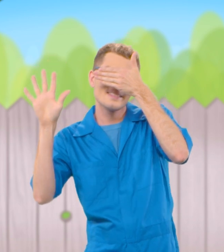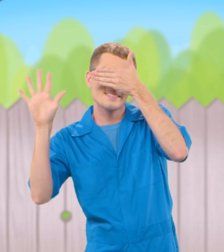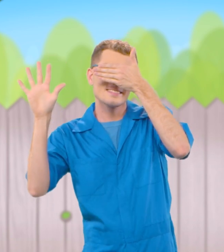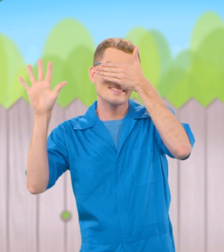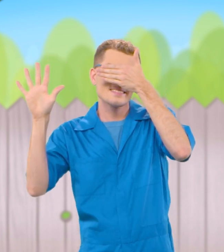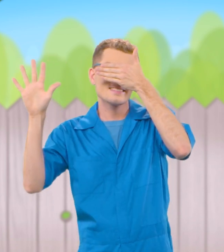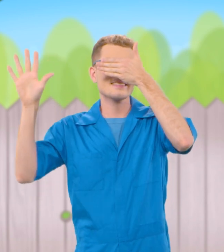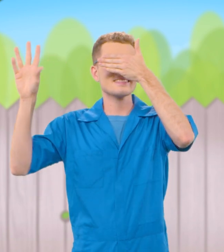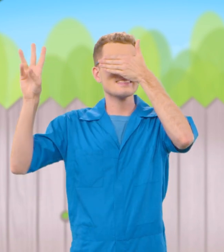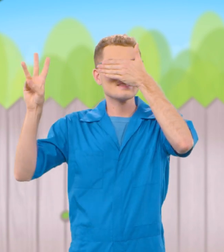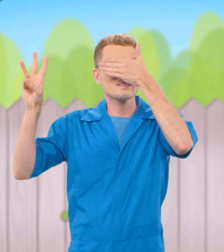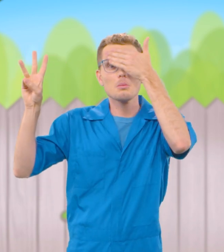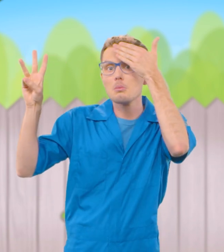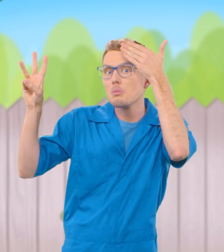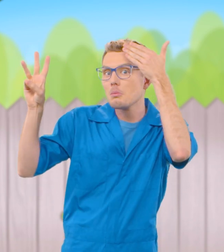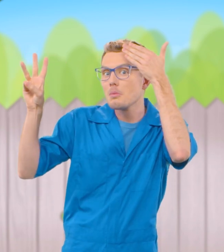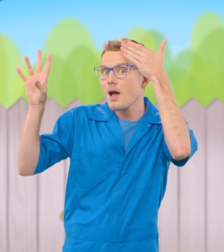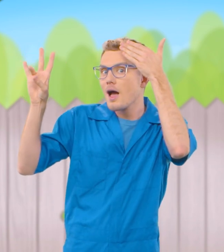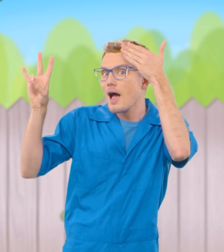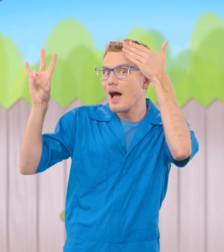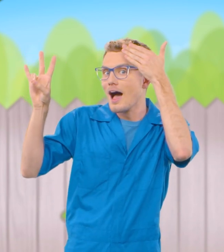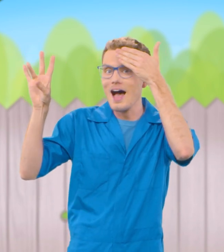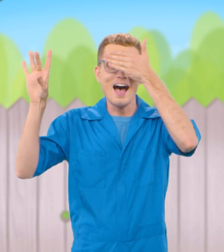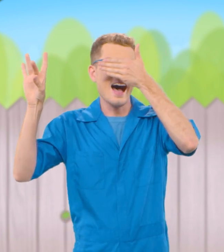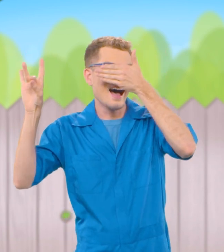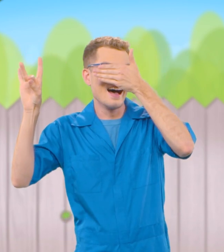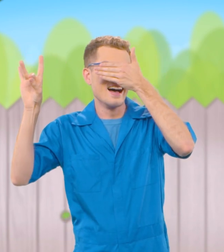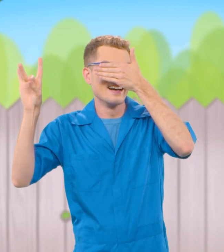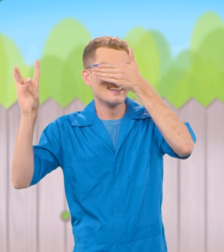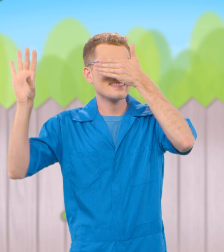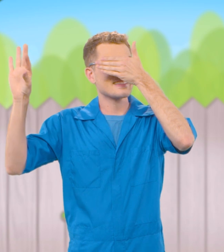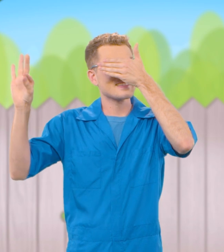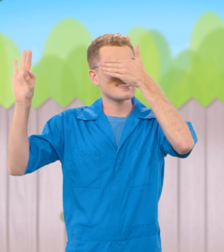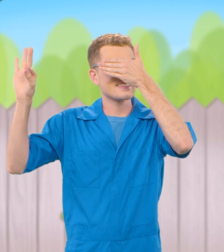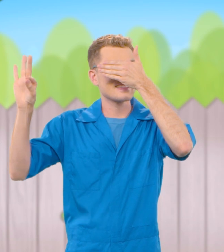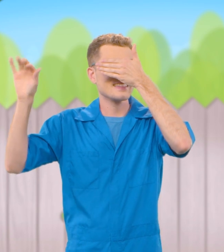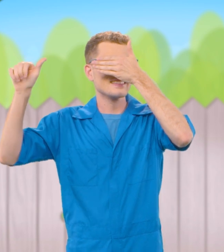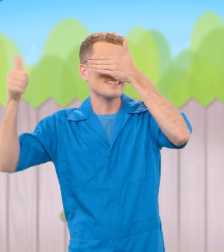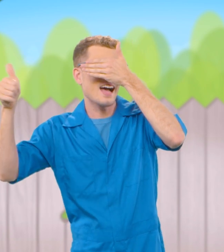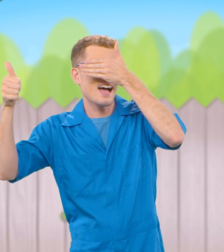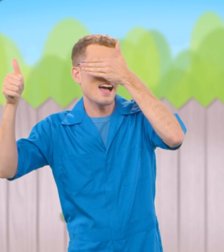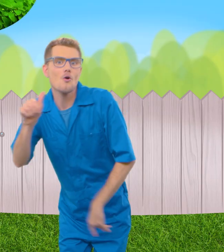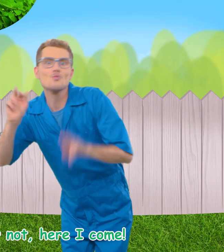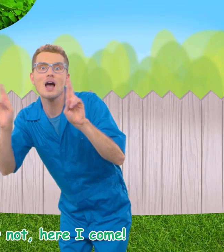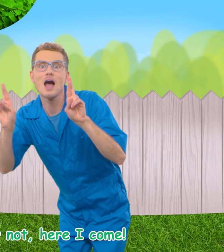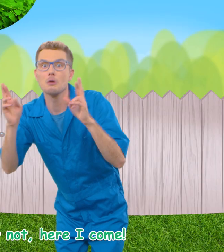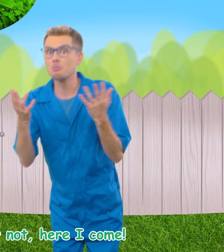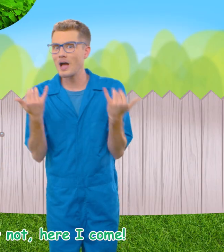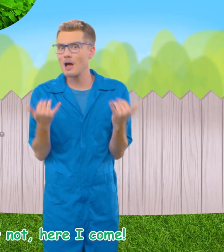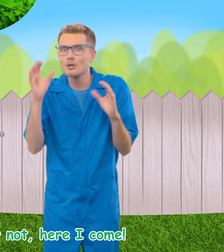five, six, seven, eight, nine, ten. Ready or not,